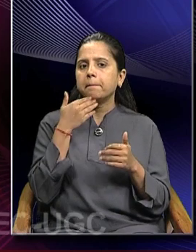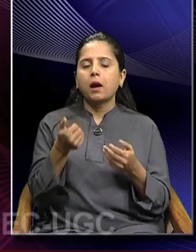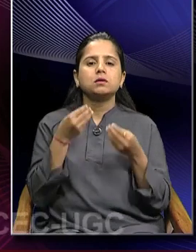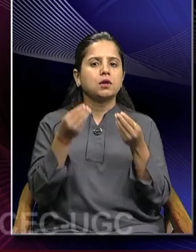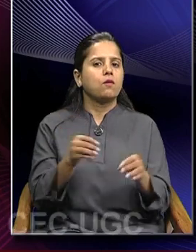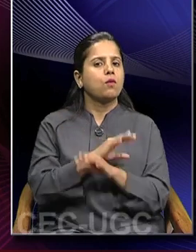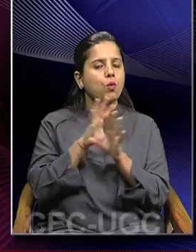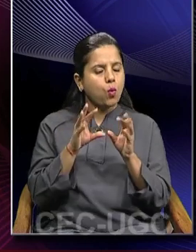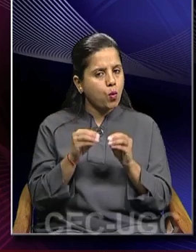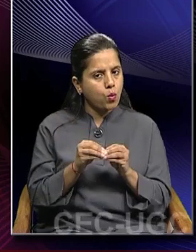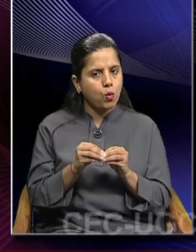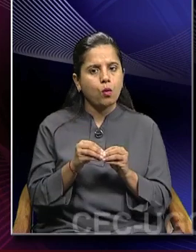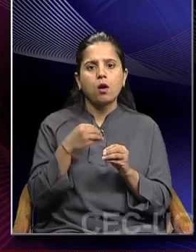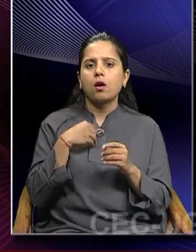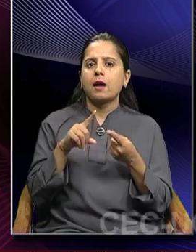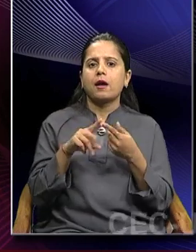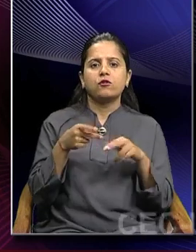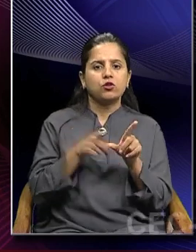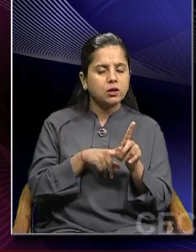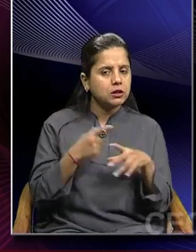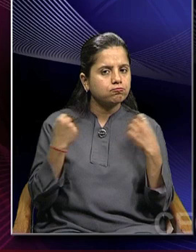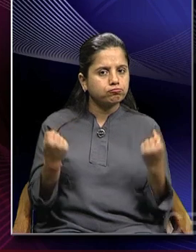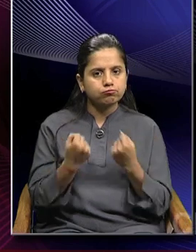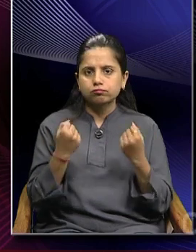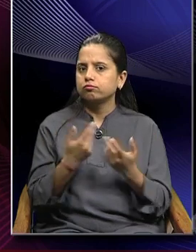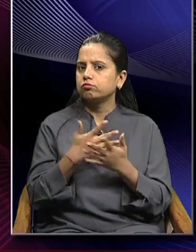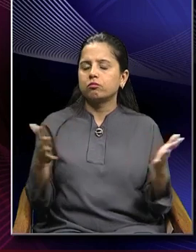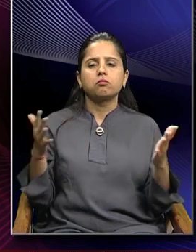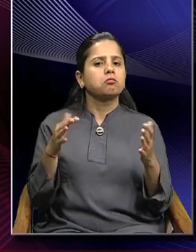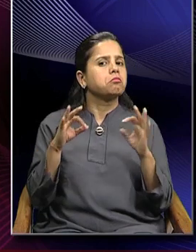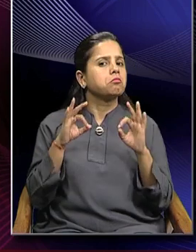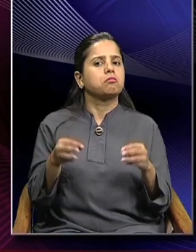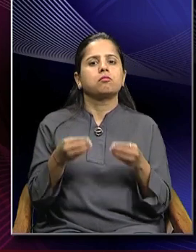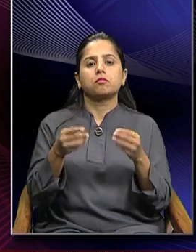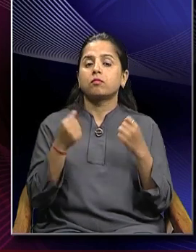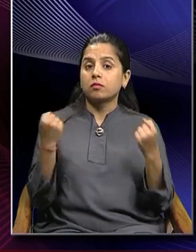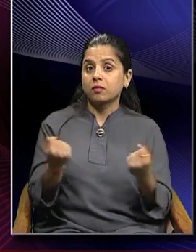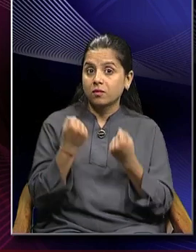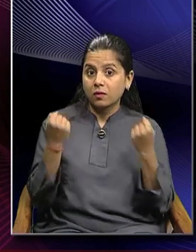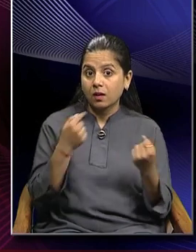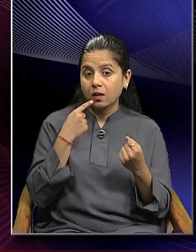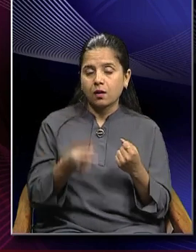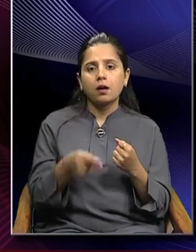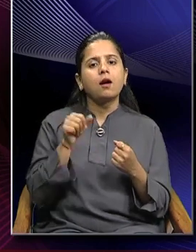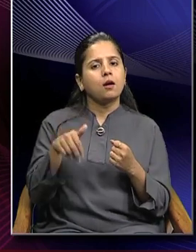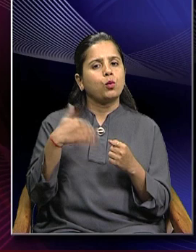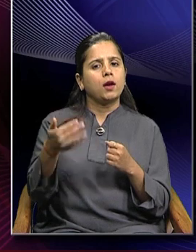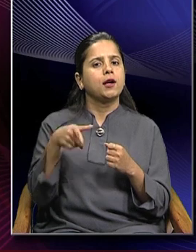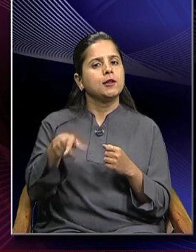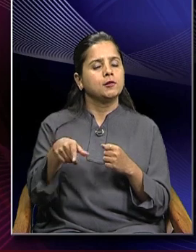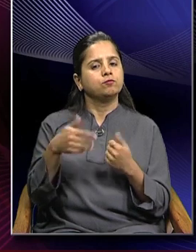of my efficiency and efforts. So the efforts are going to bear the best of fruits